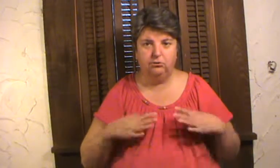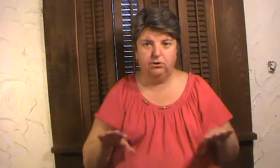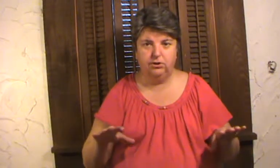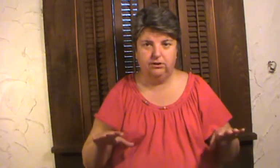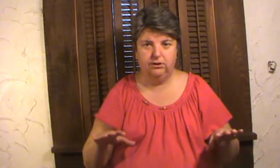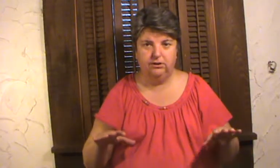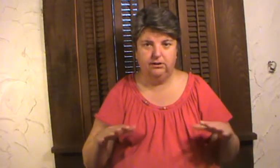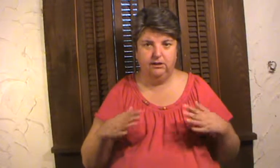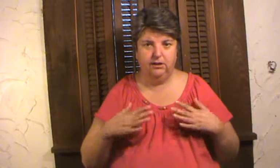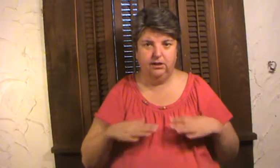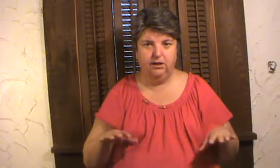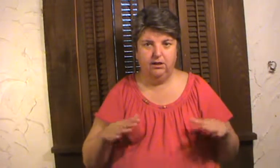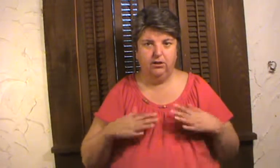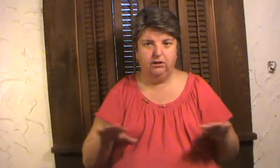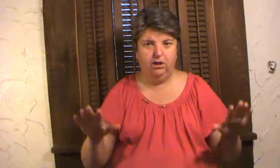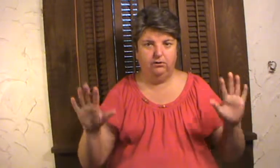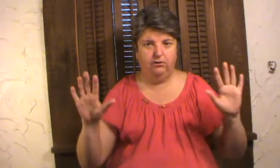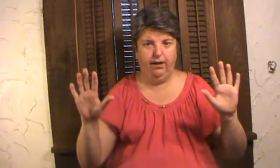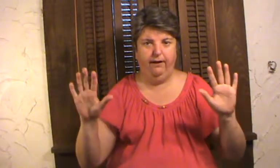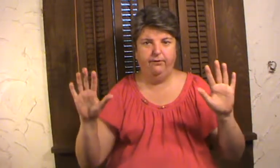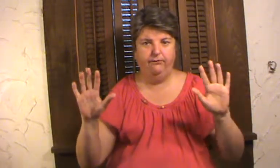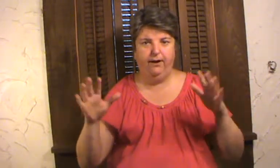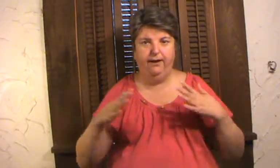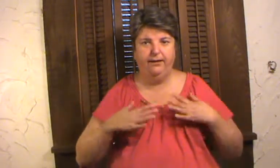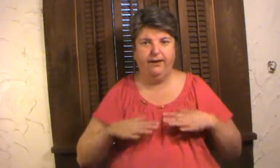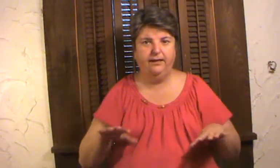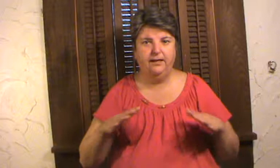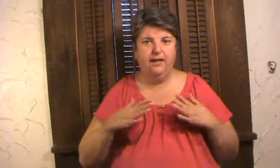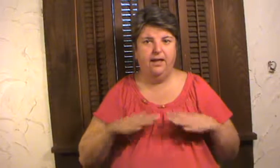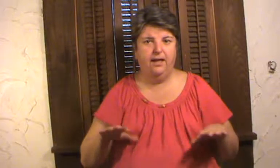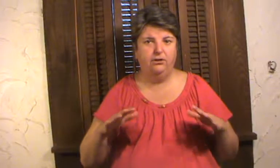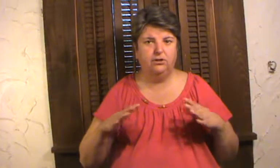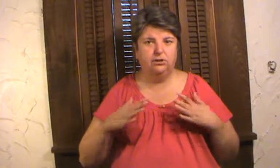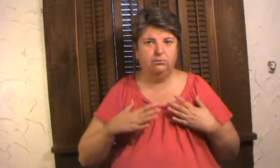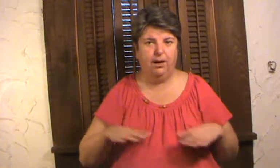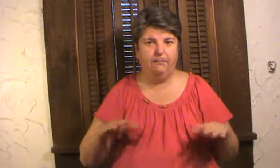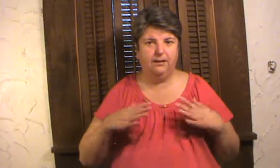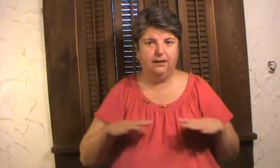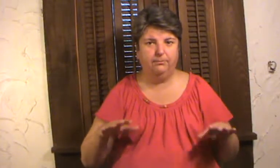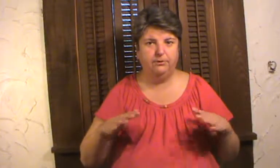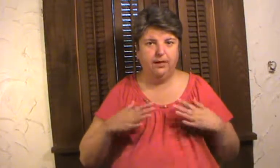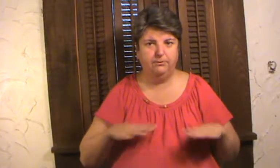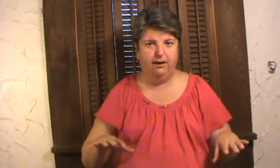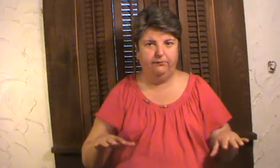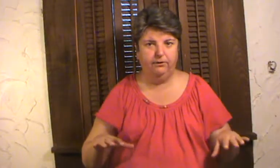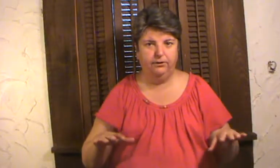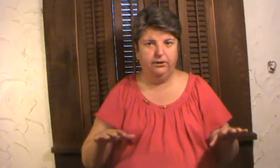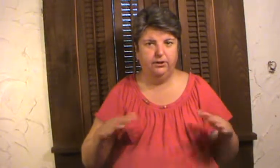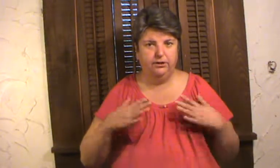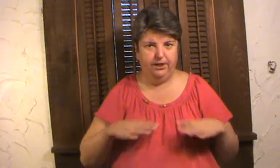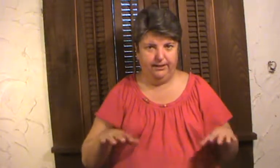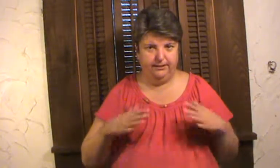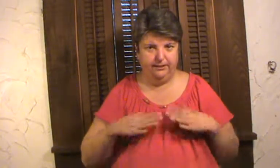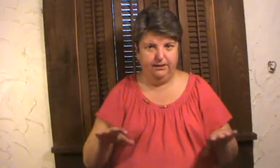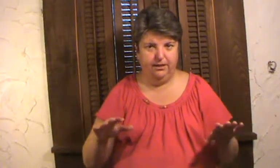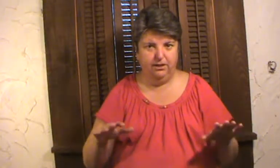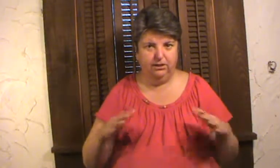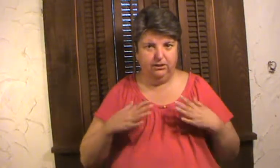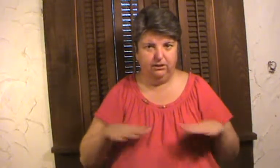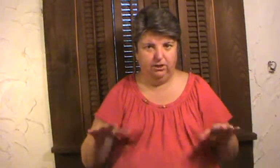Clothes. Clothes. You have your 5 hand and you just swipe it a couple times off your chest.